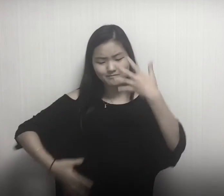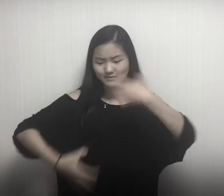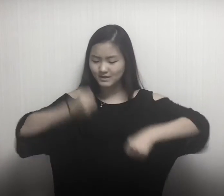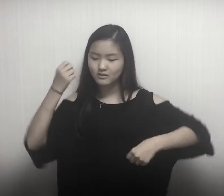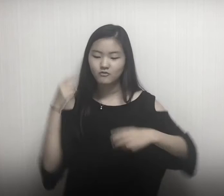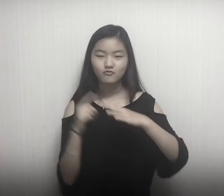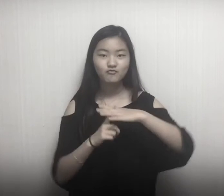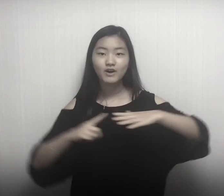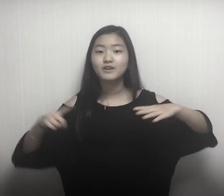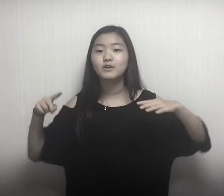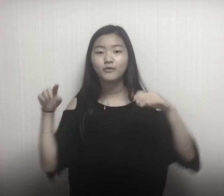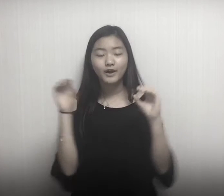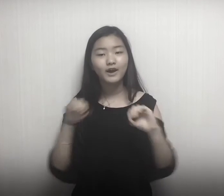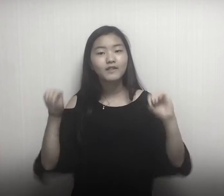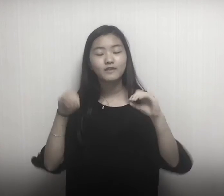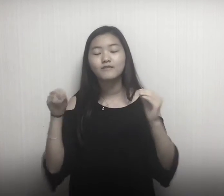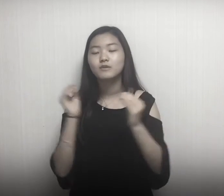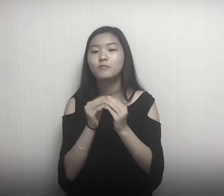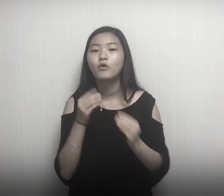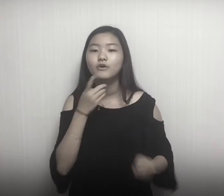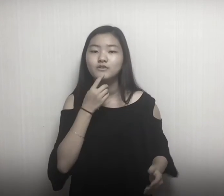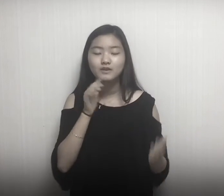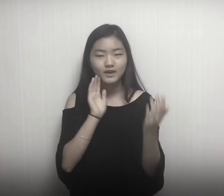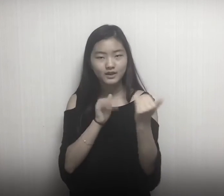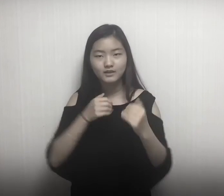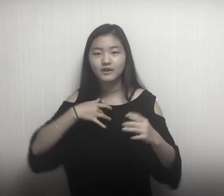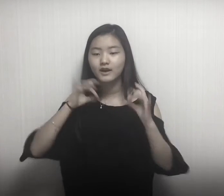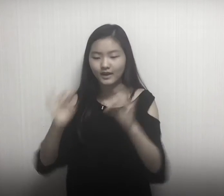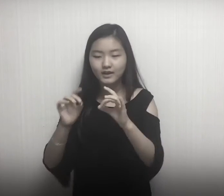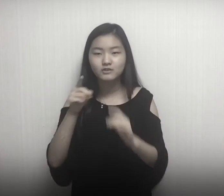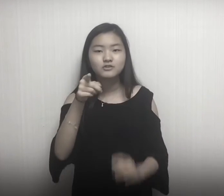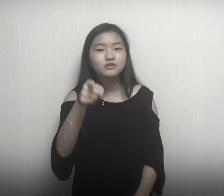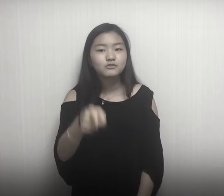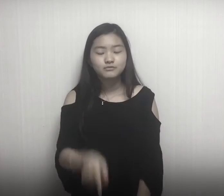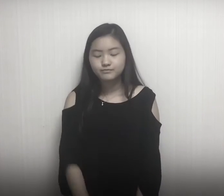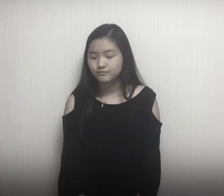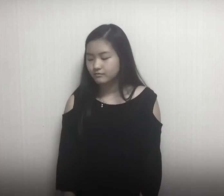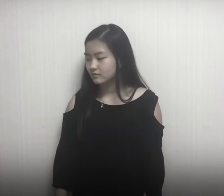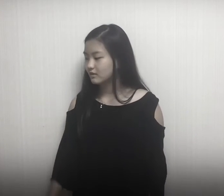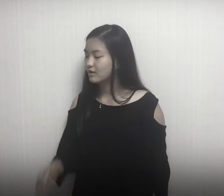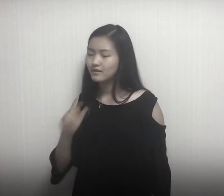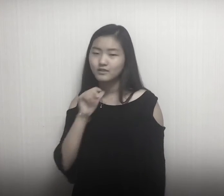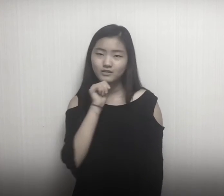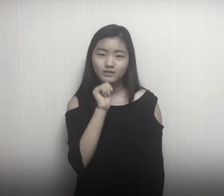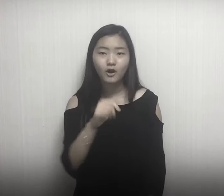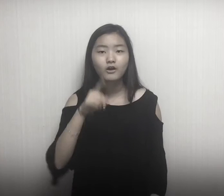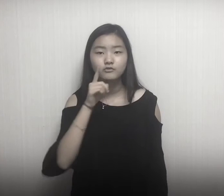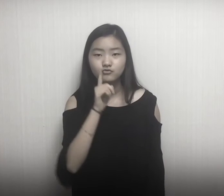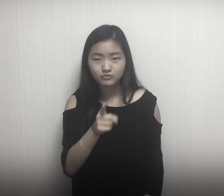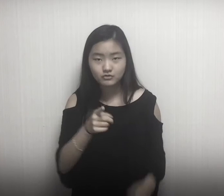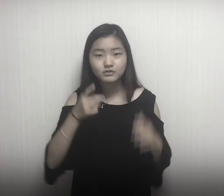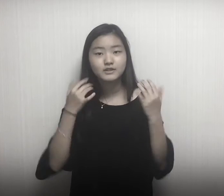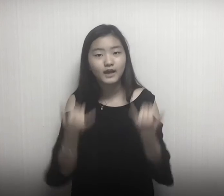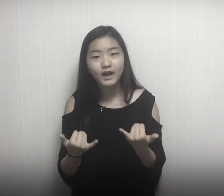mean Running away, had nothing more to say Than I hate you But that's not true now